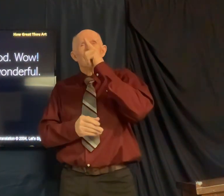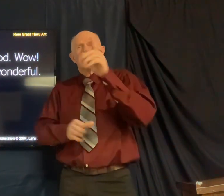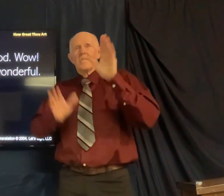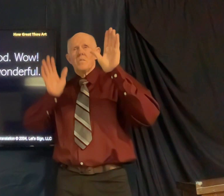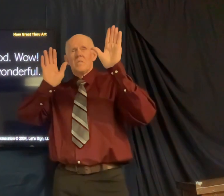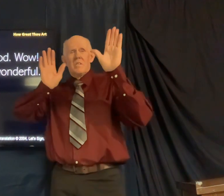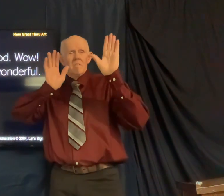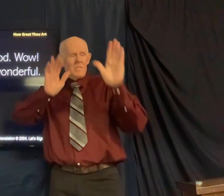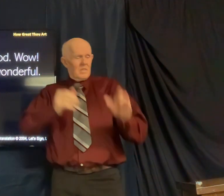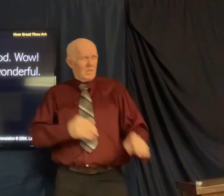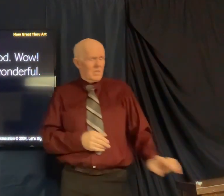truly wonderful.